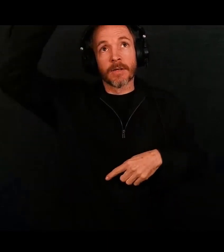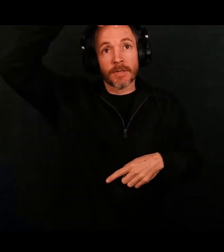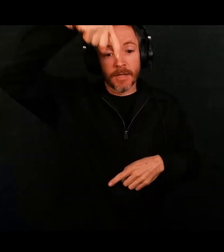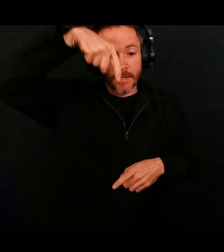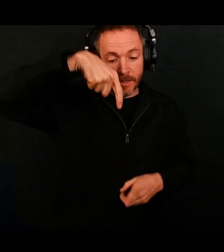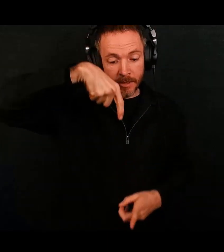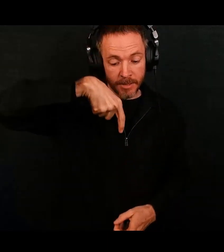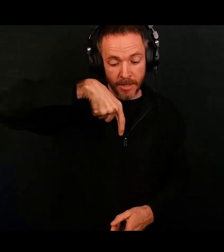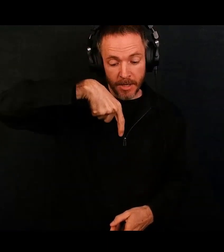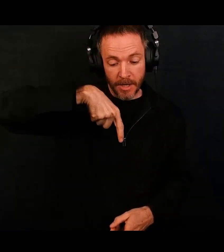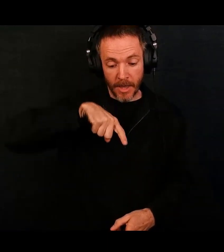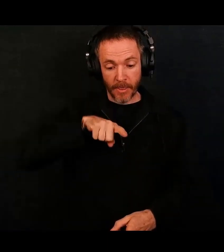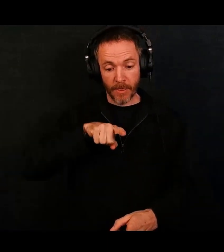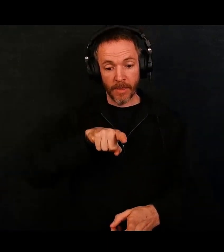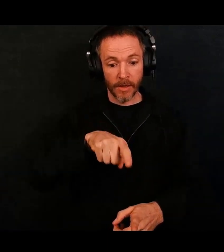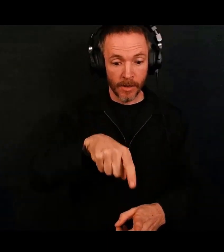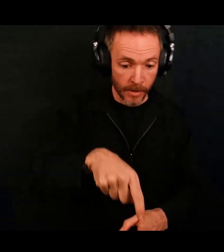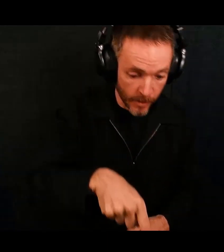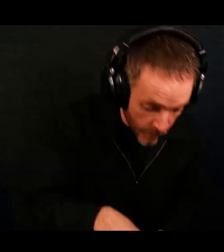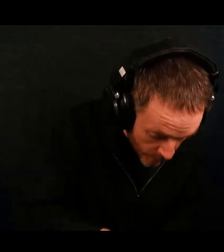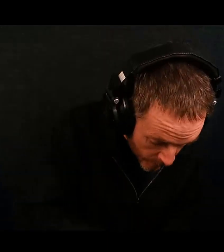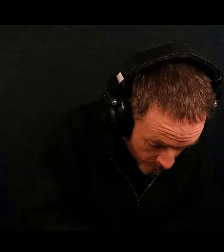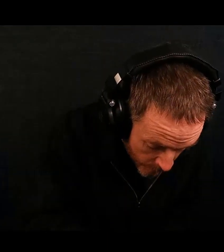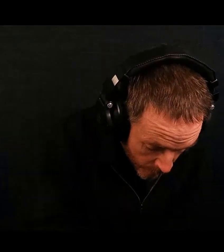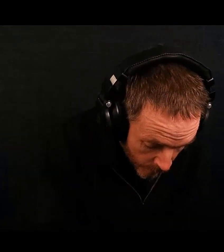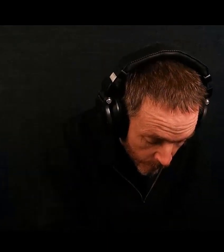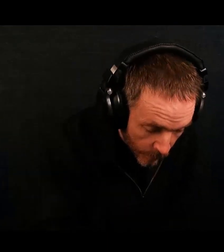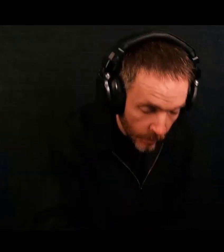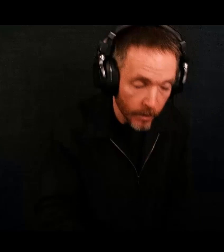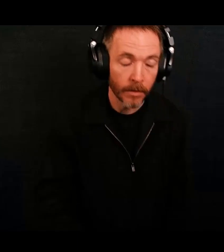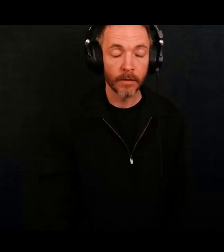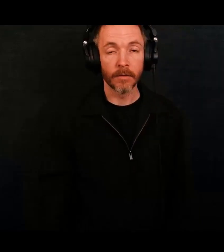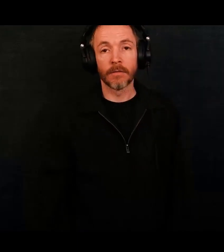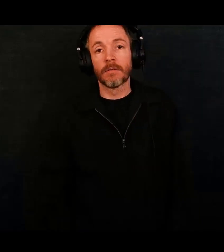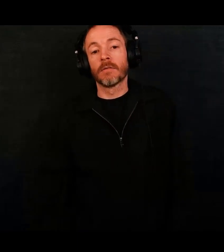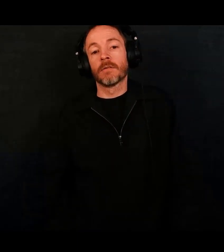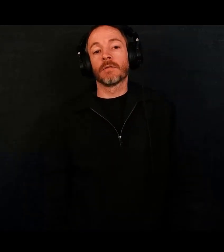Maybe it goes like this, and then